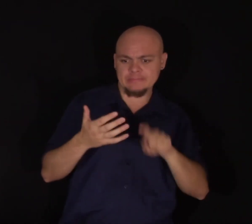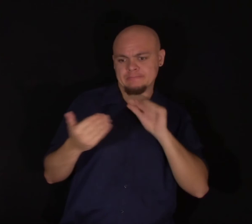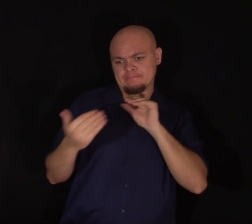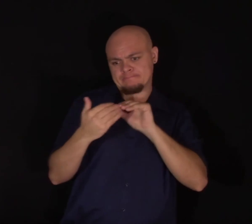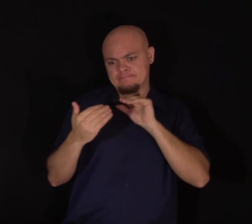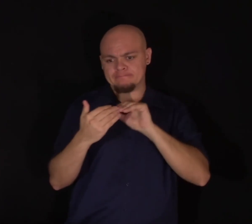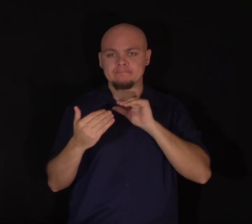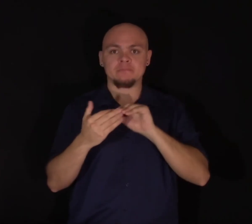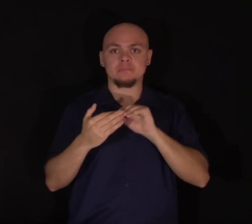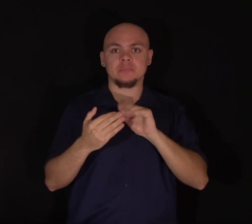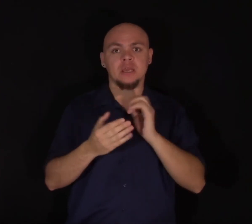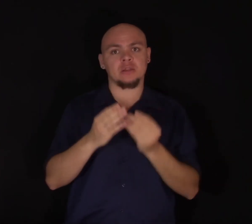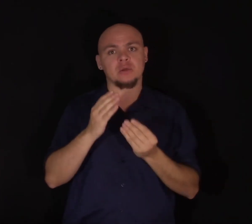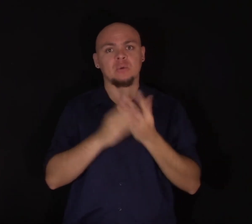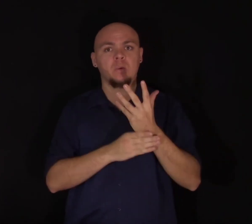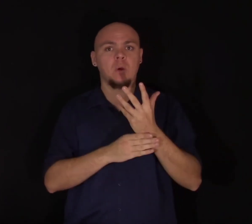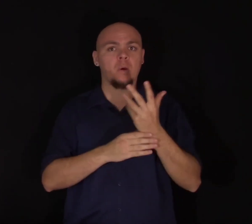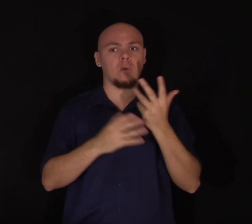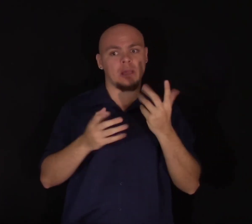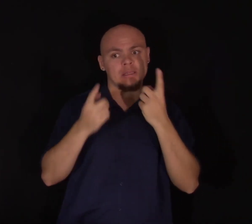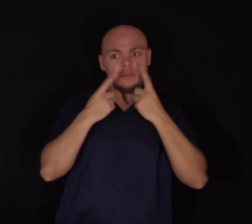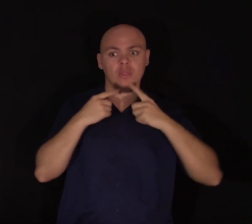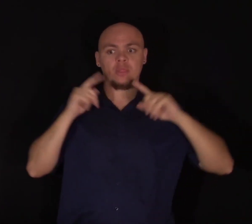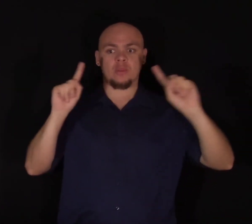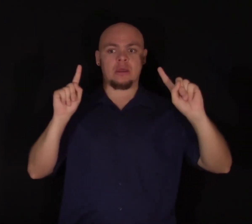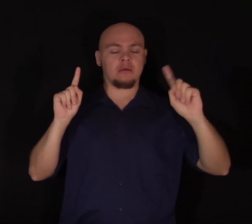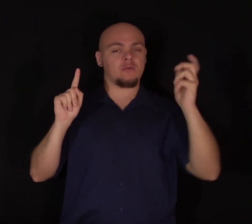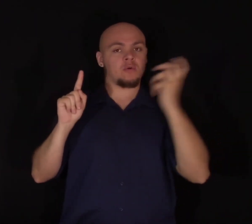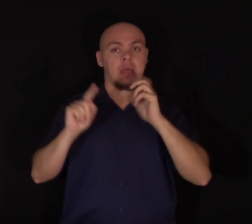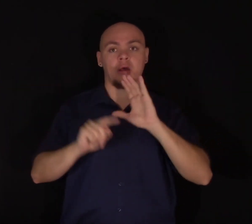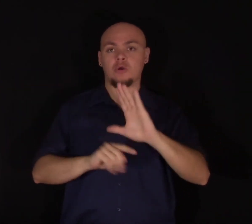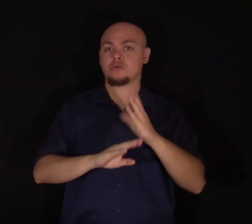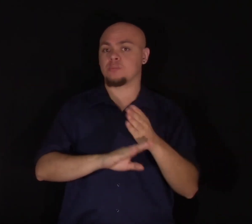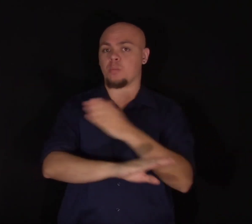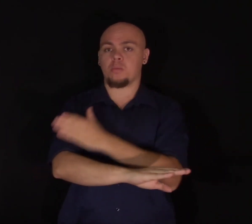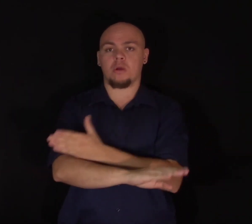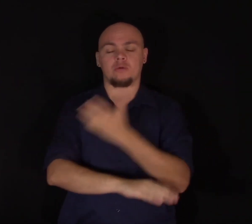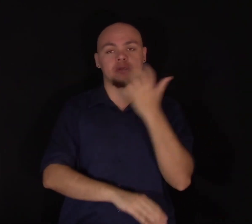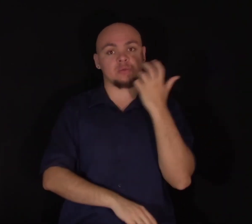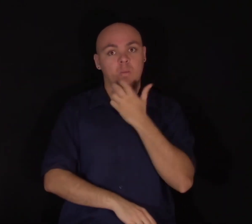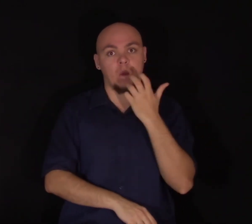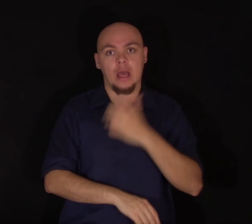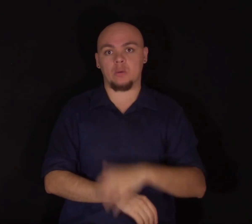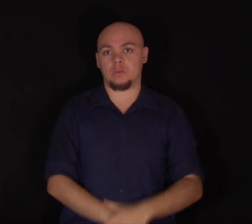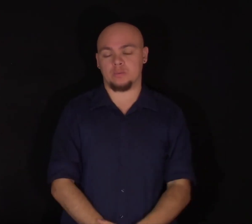grow and thrive. And she made so much progress.